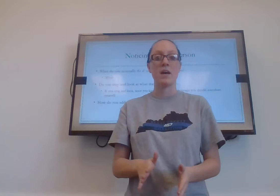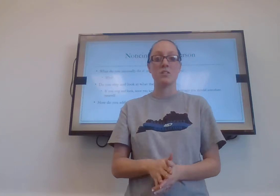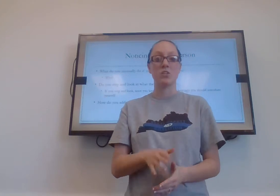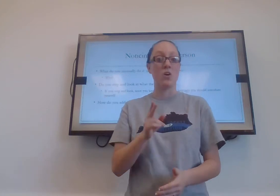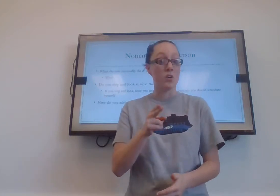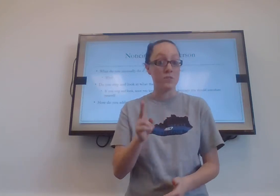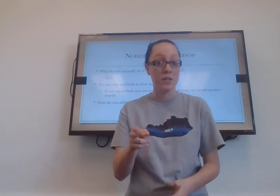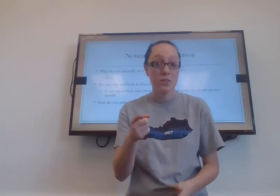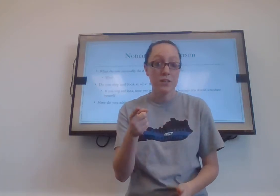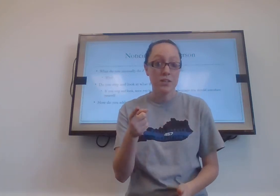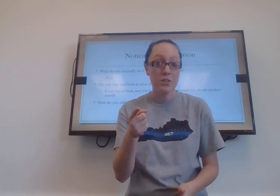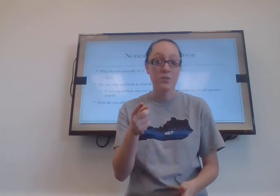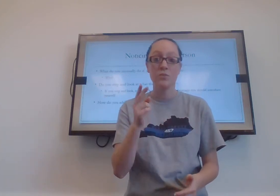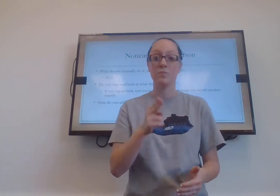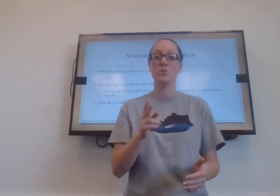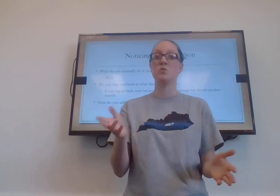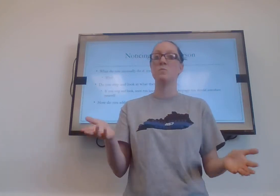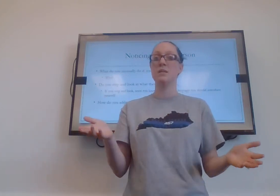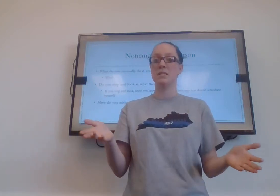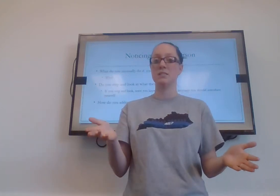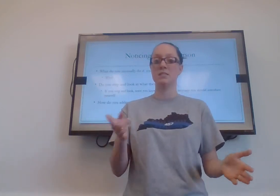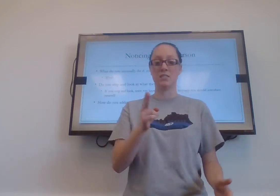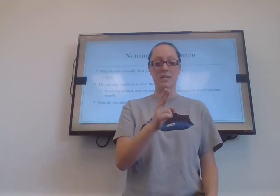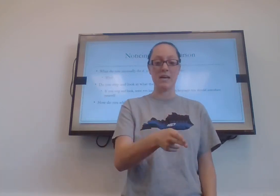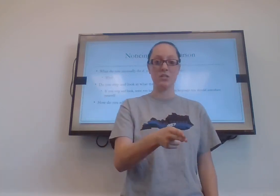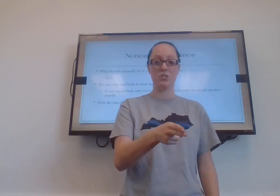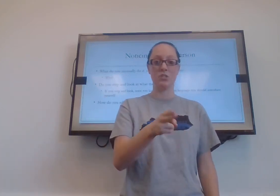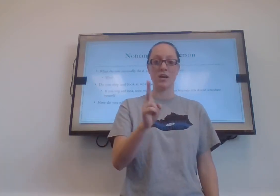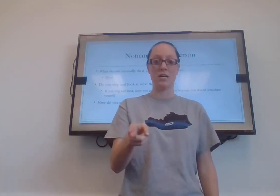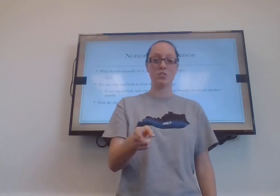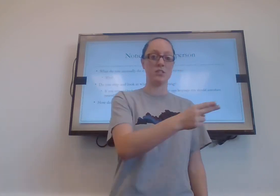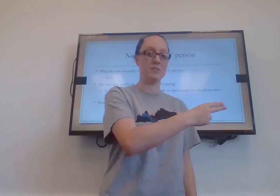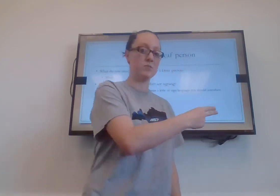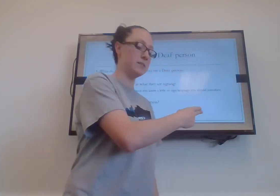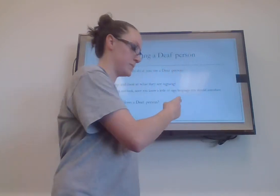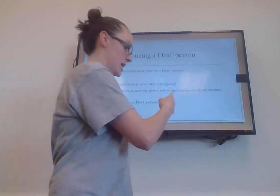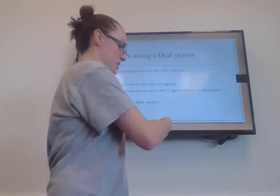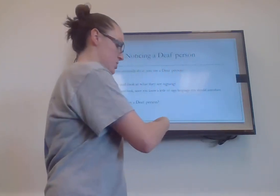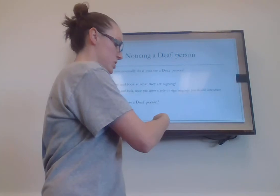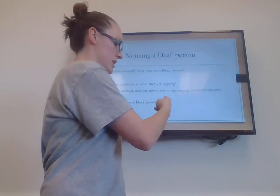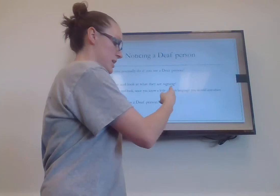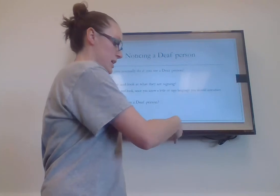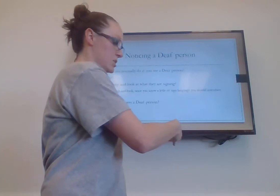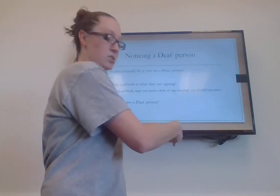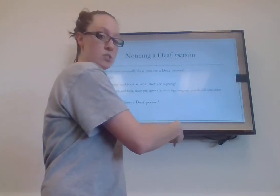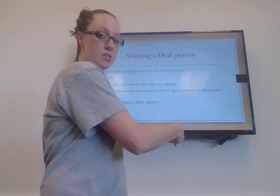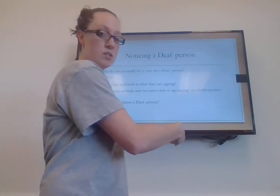ask, hard of hearing you, which means that it's H, H, left, right, H, H.